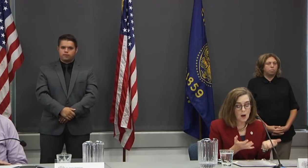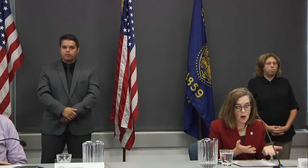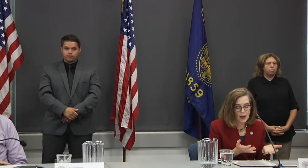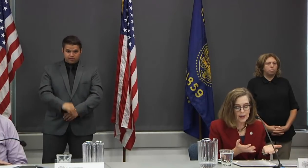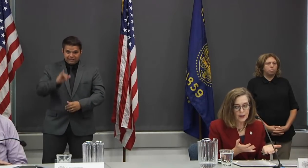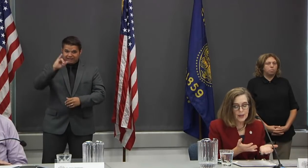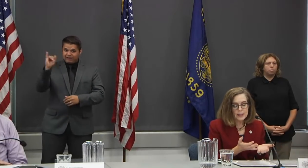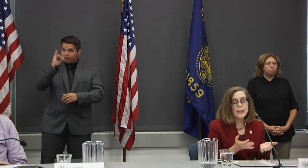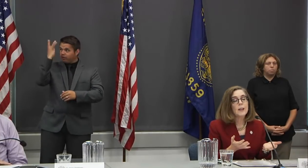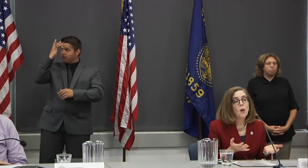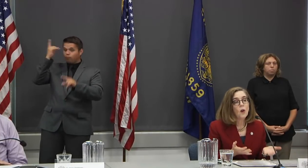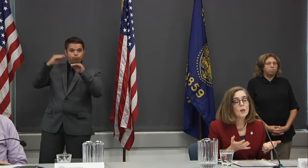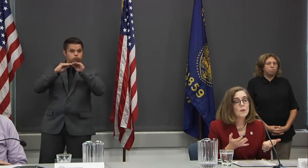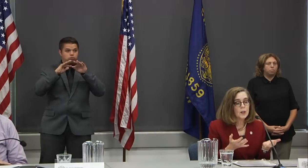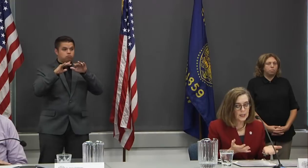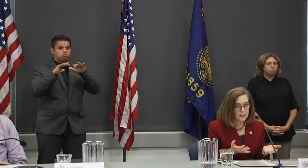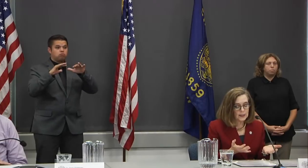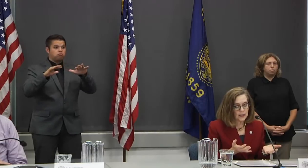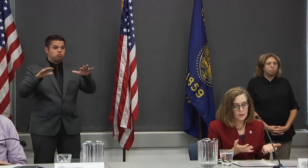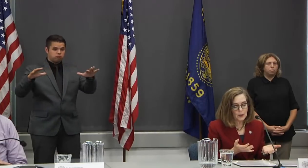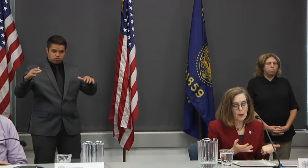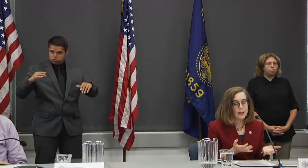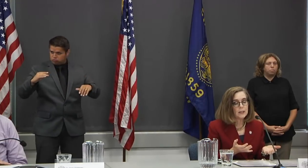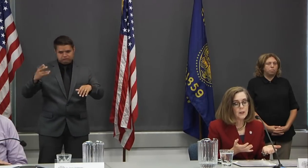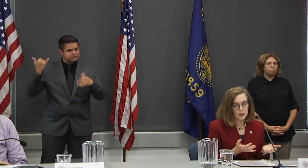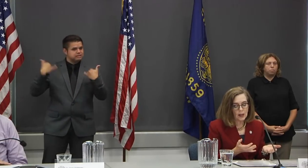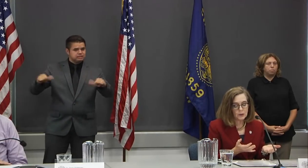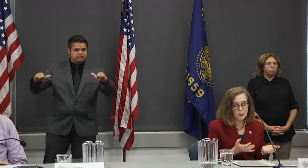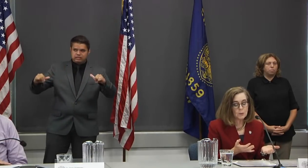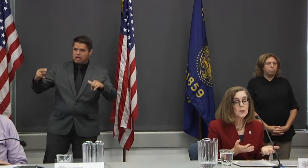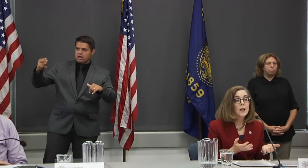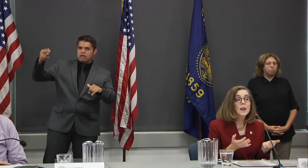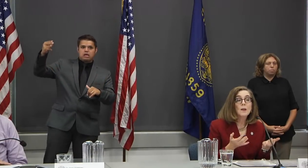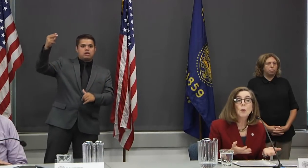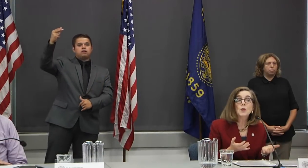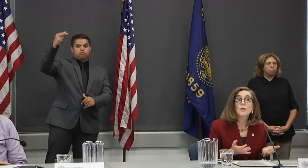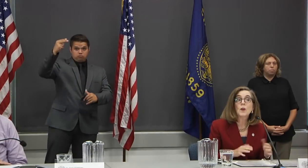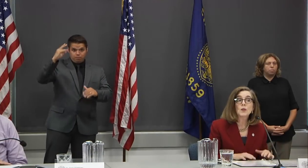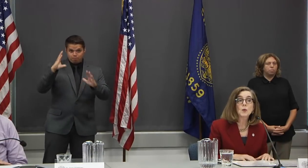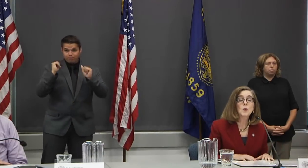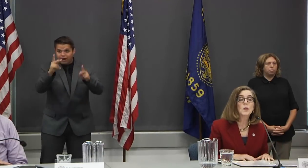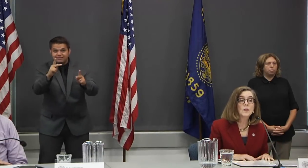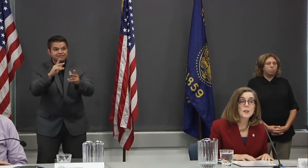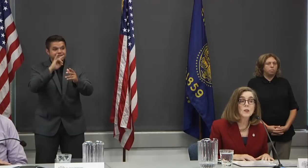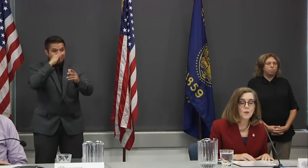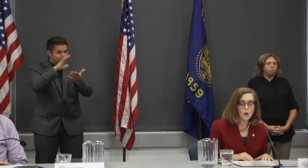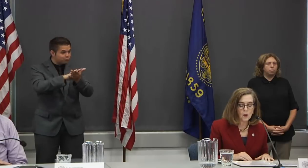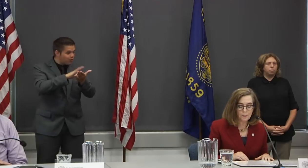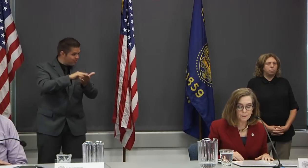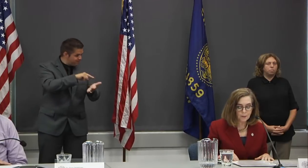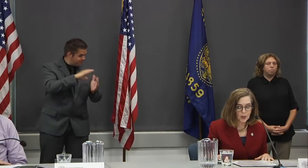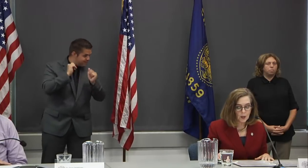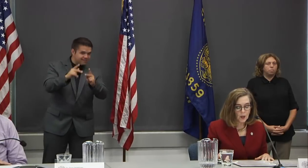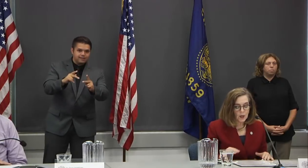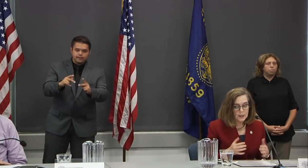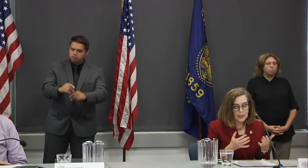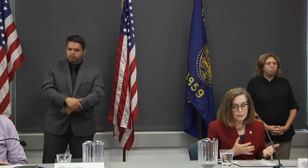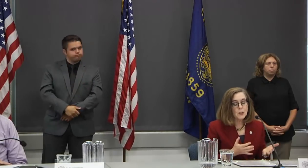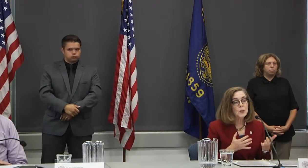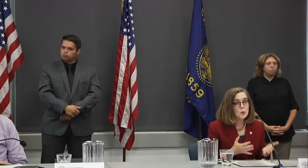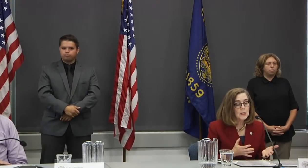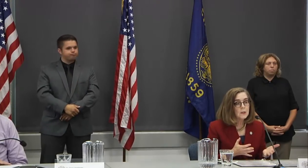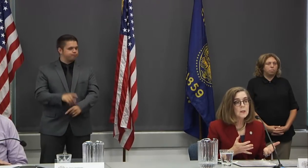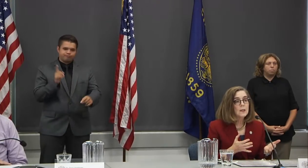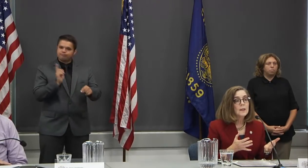too high to get all of our kids safely back into the classrooms and most of our schools this fall. To